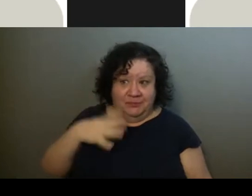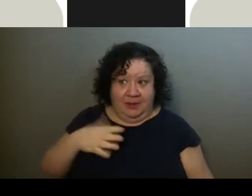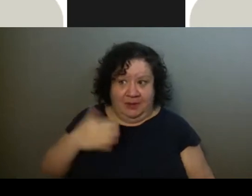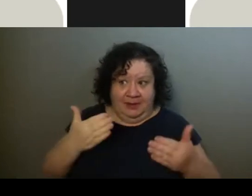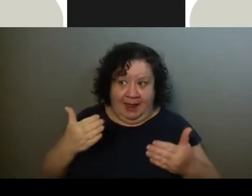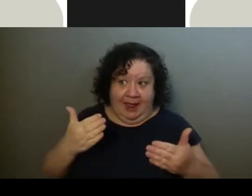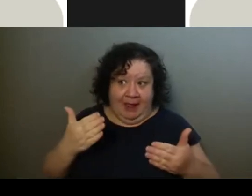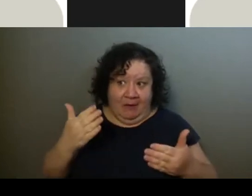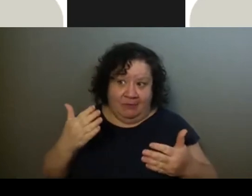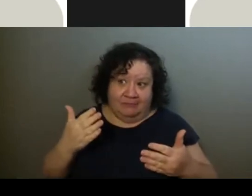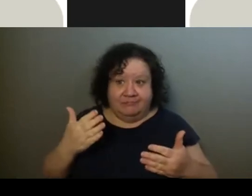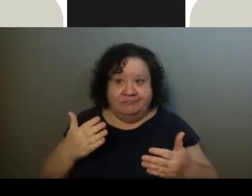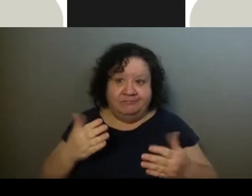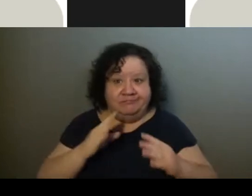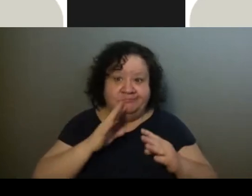Timothy, would you like to come in?